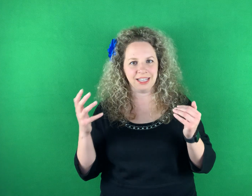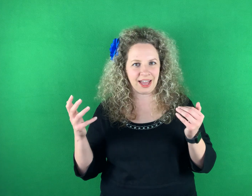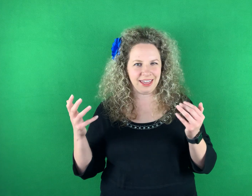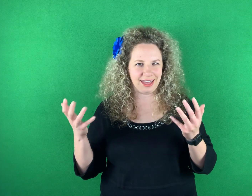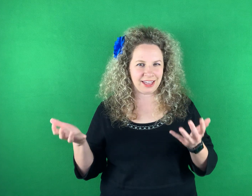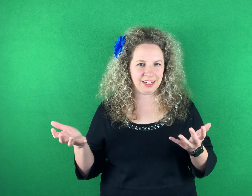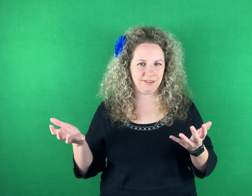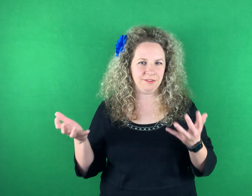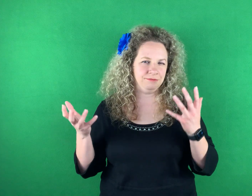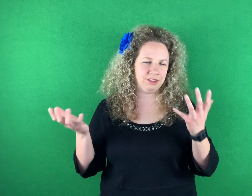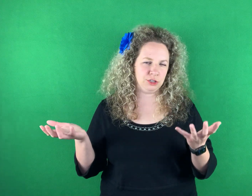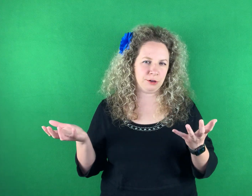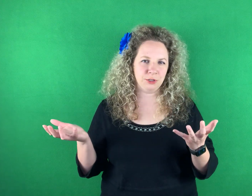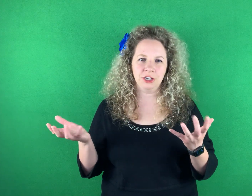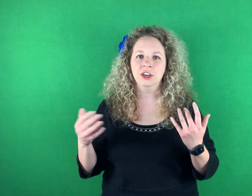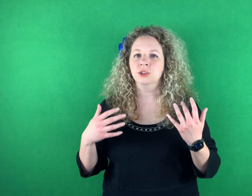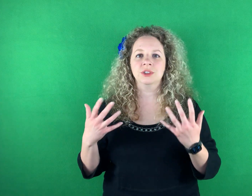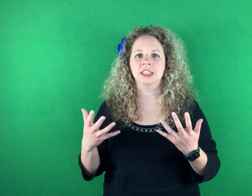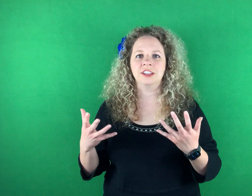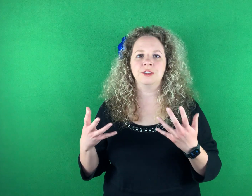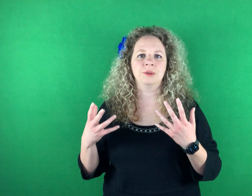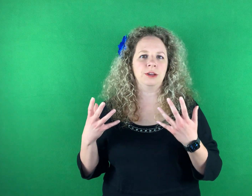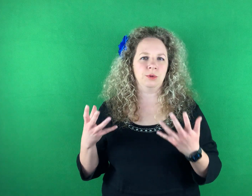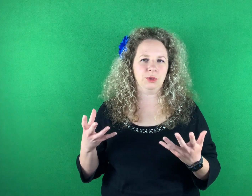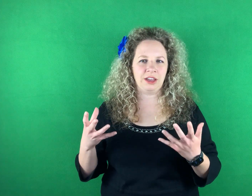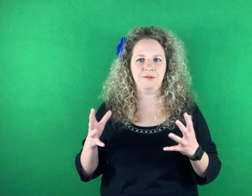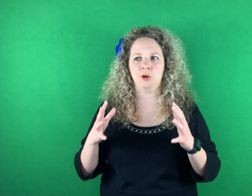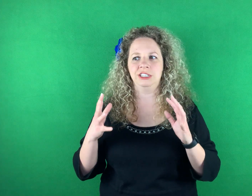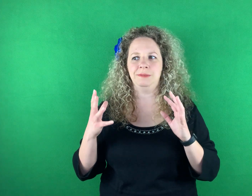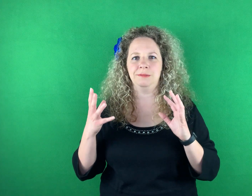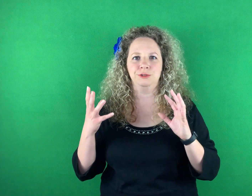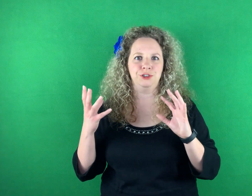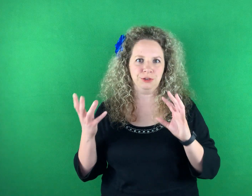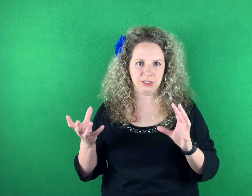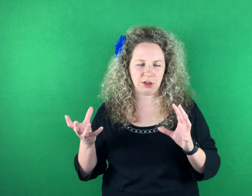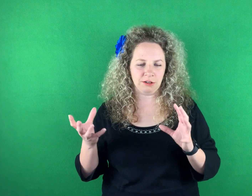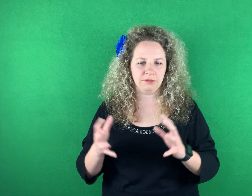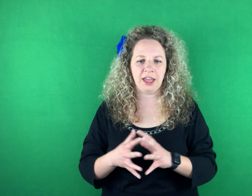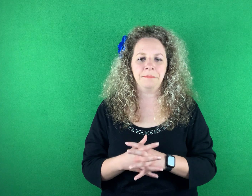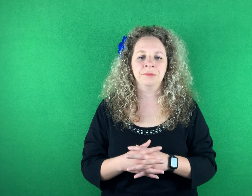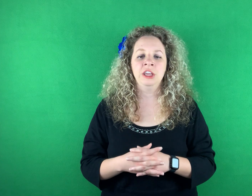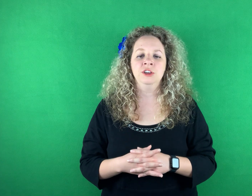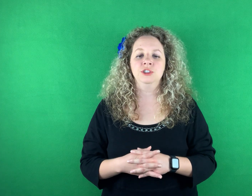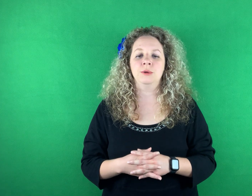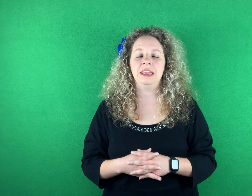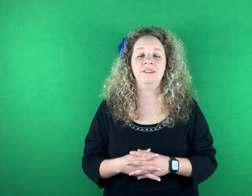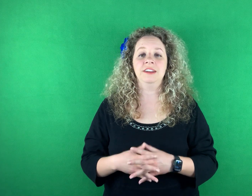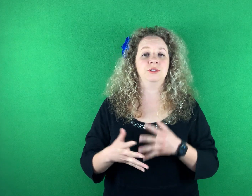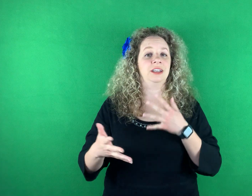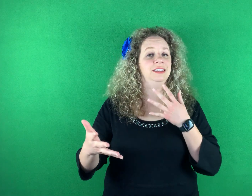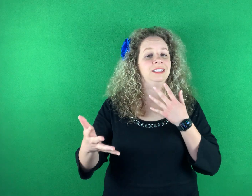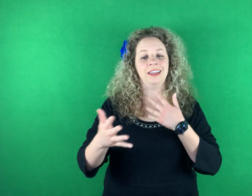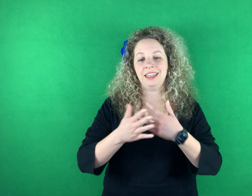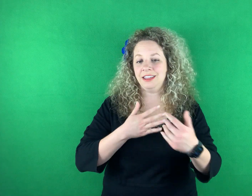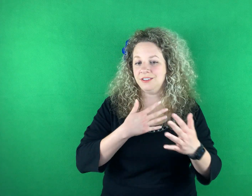tie, that kind of description. So that's not the one that we're looking for to be able to do a song, okay? So even if, so I could say, even